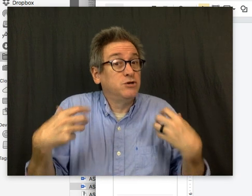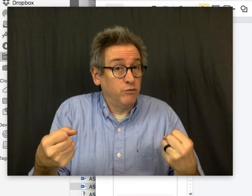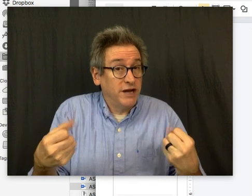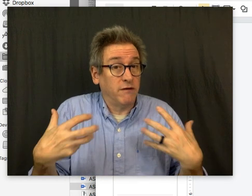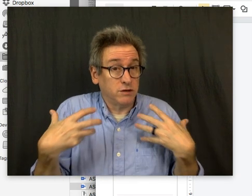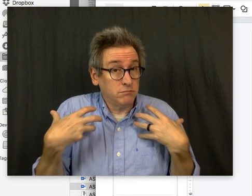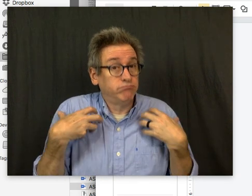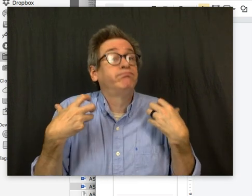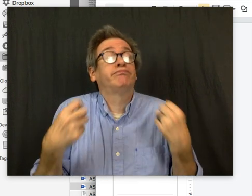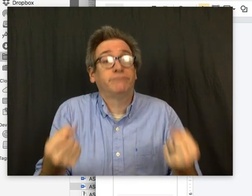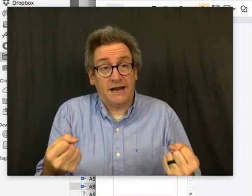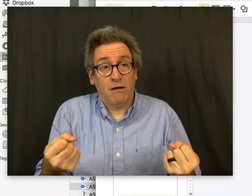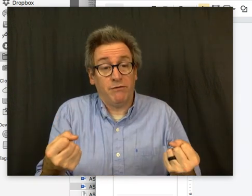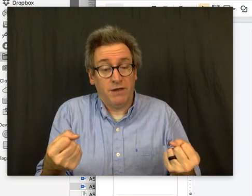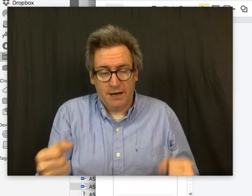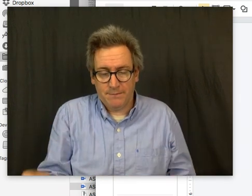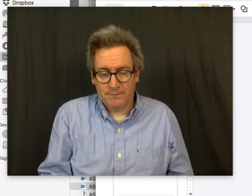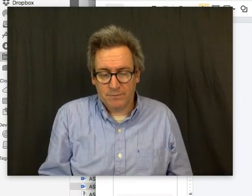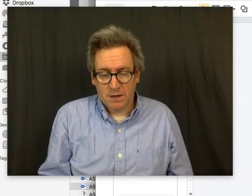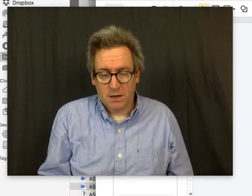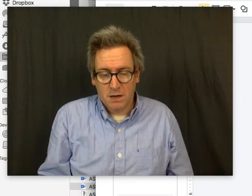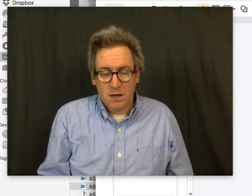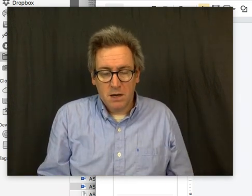to recover, get healthy again.